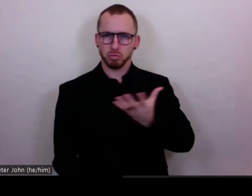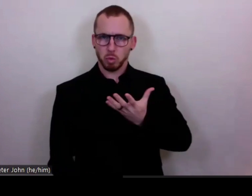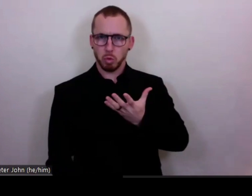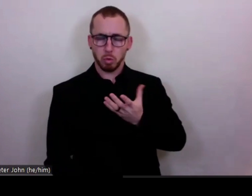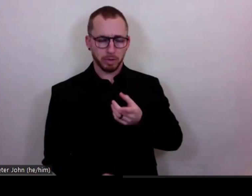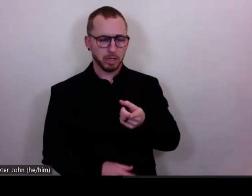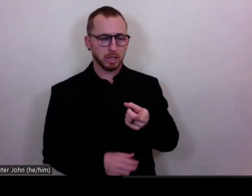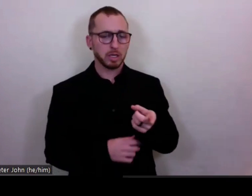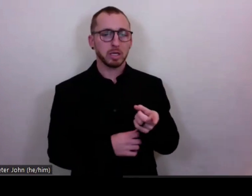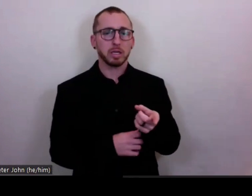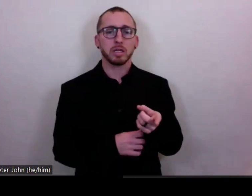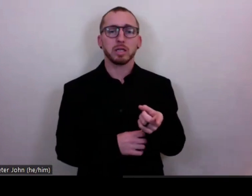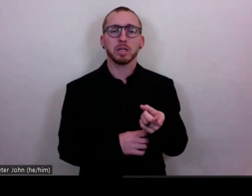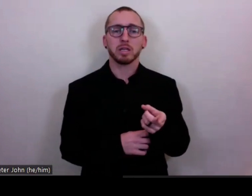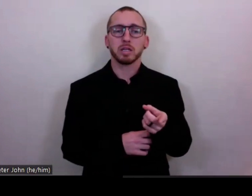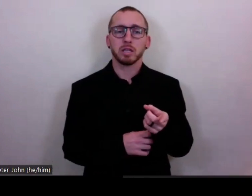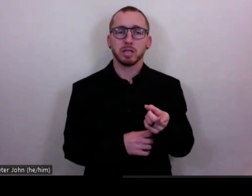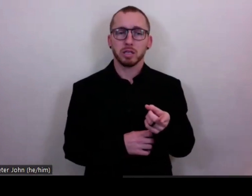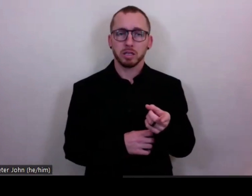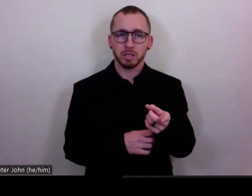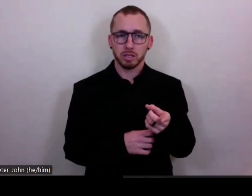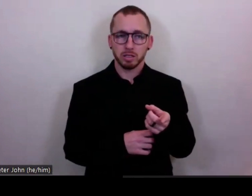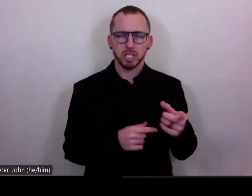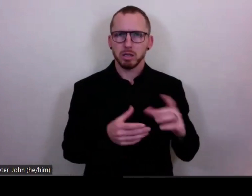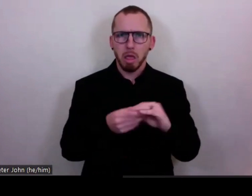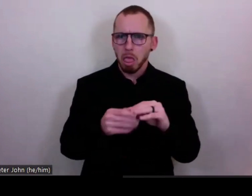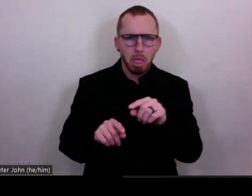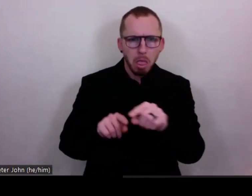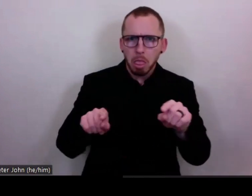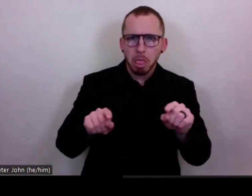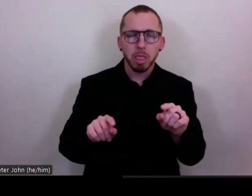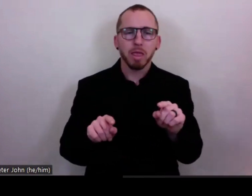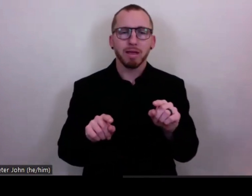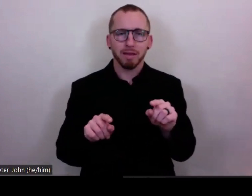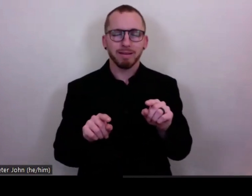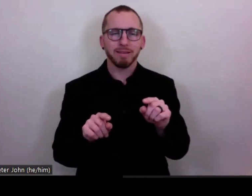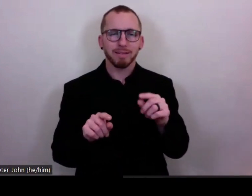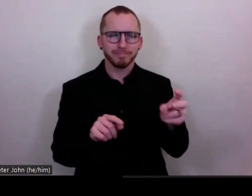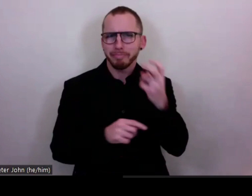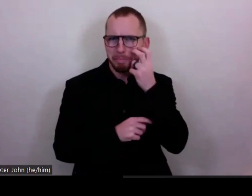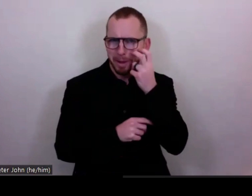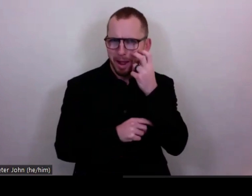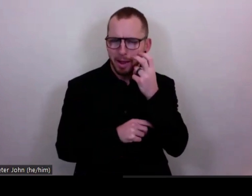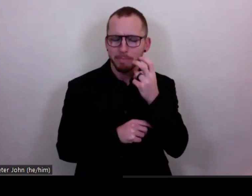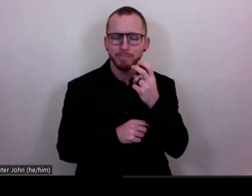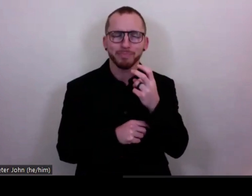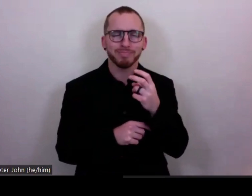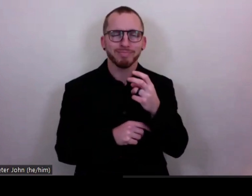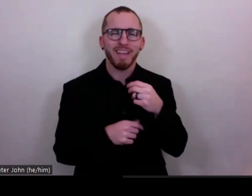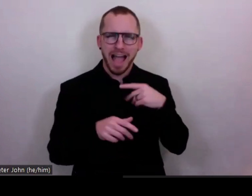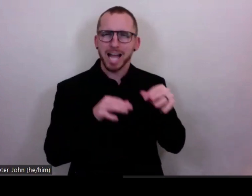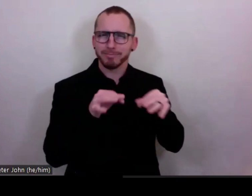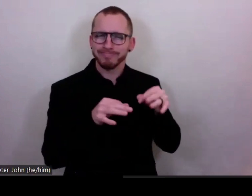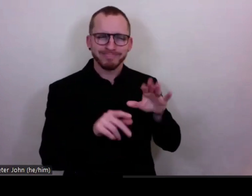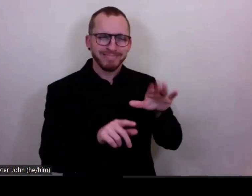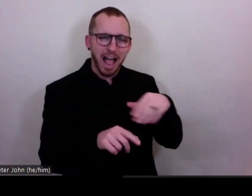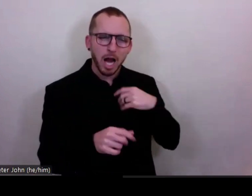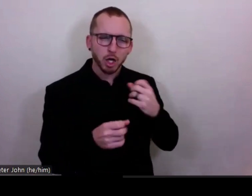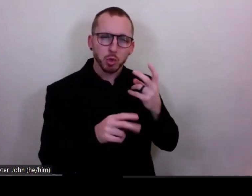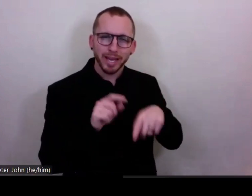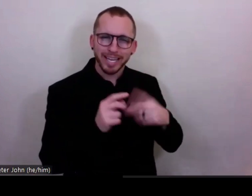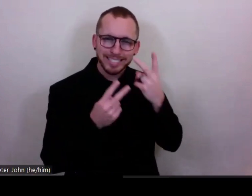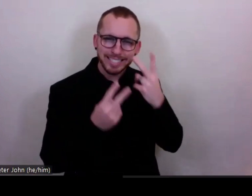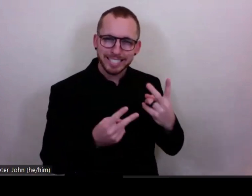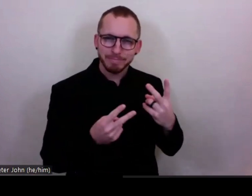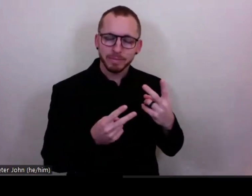said, I know you can't see me, but I'm working as hard as I possibly can. And he starts laughing.